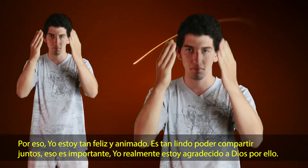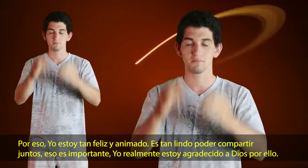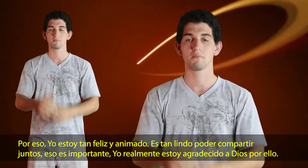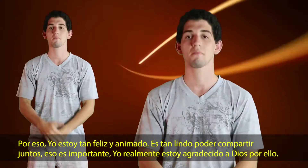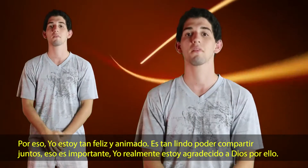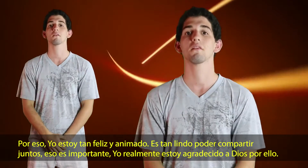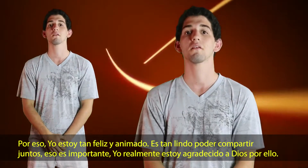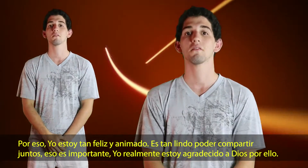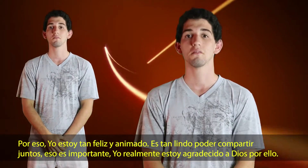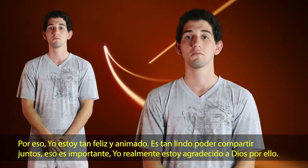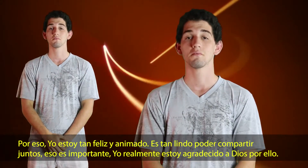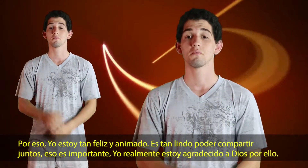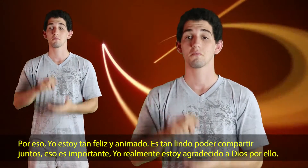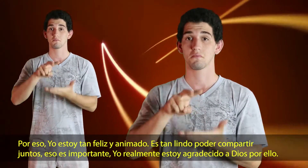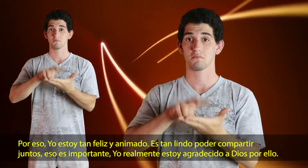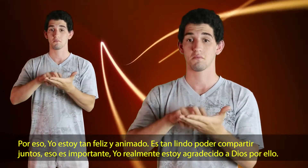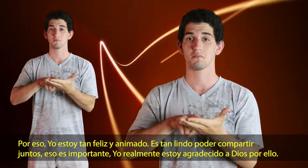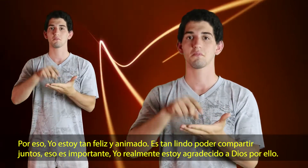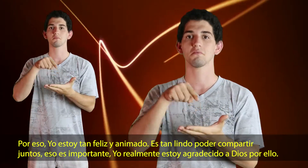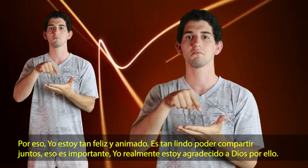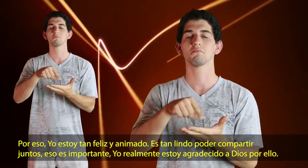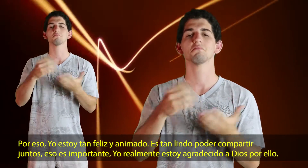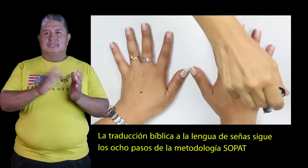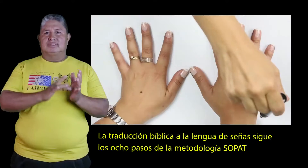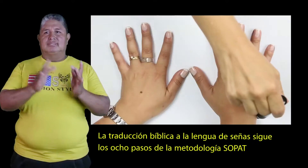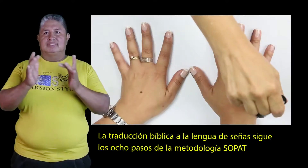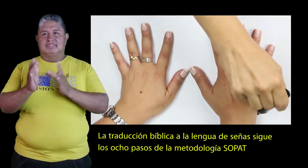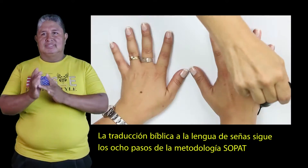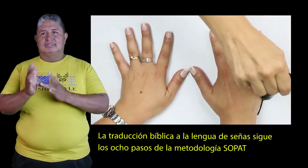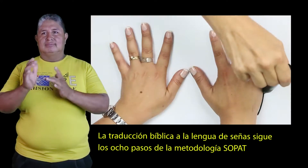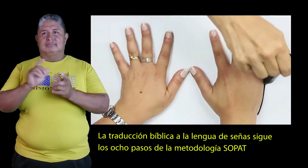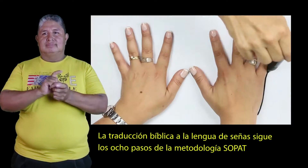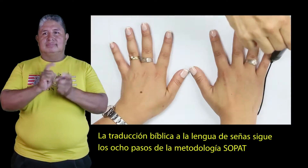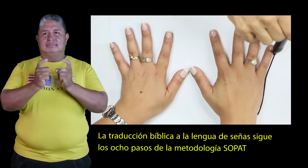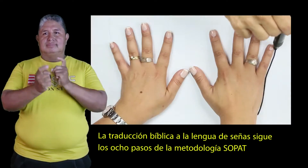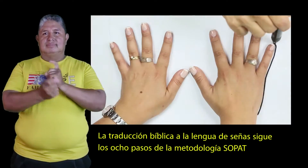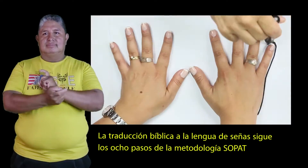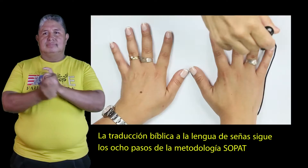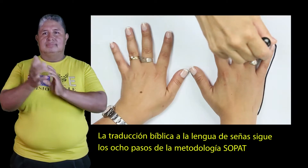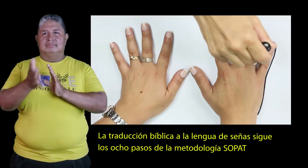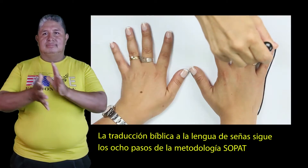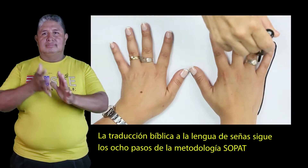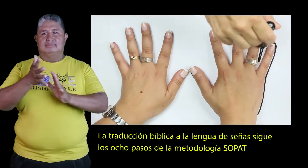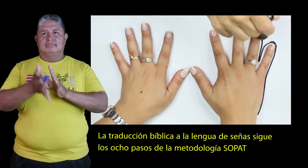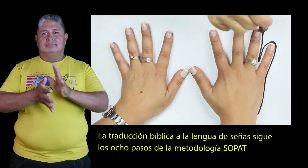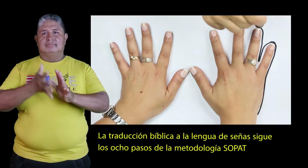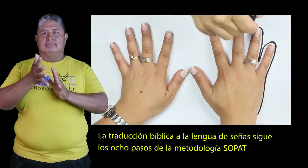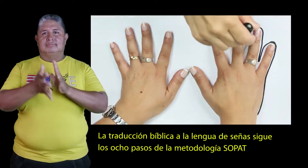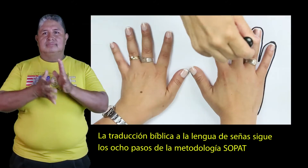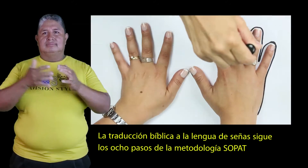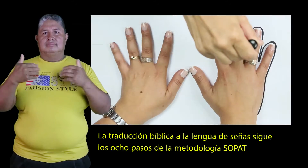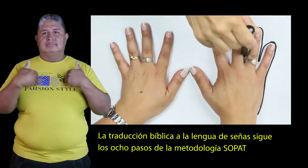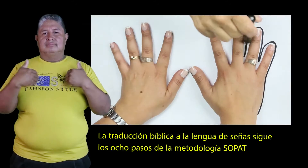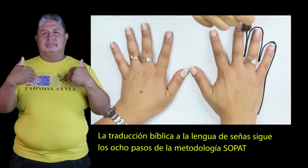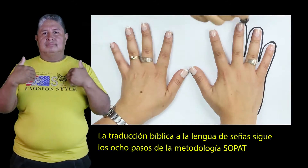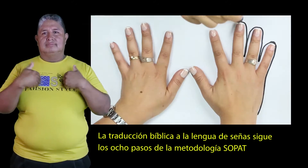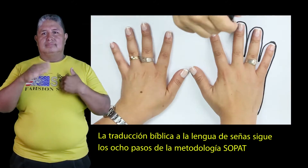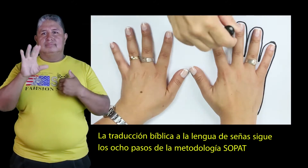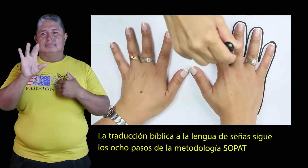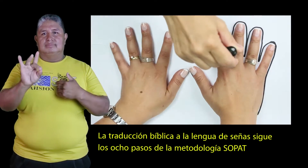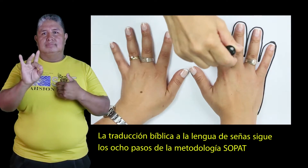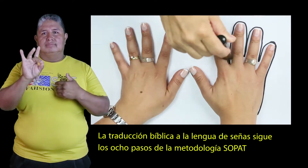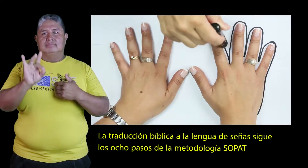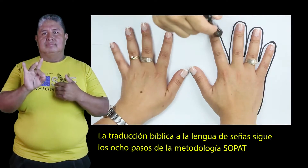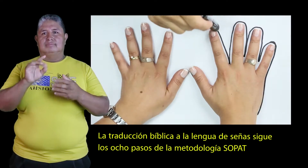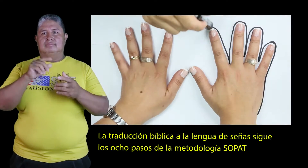and how it's important. I really thank God for that. The Bible translation for sign languages follows 8 steps of